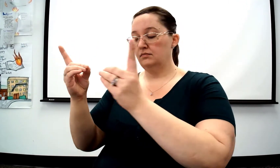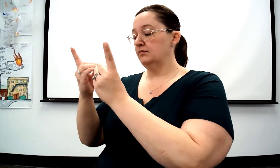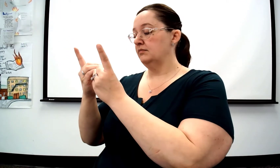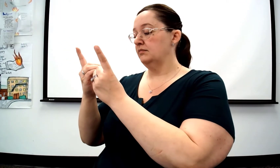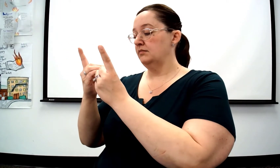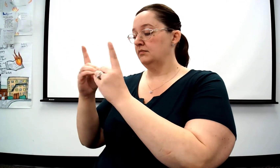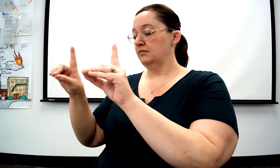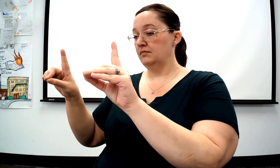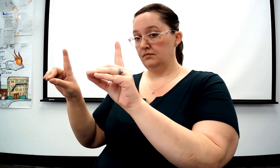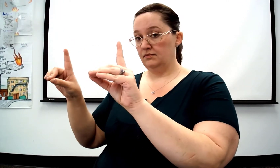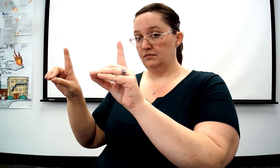apart, divorce.